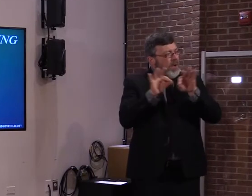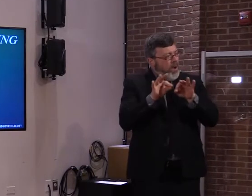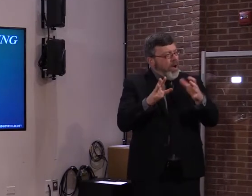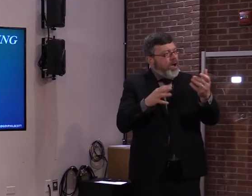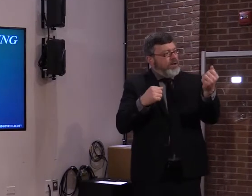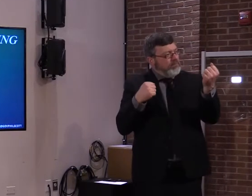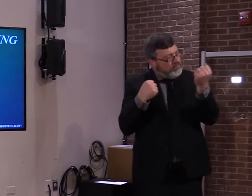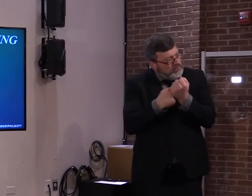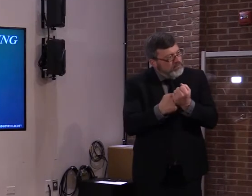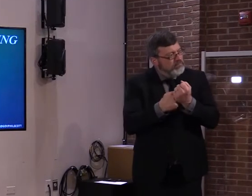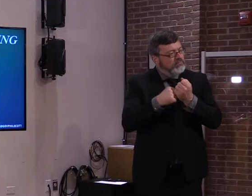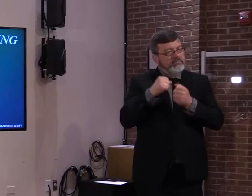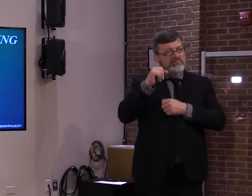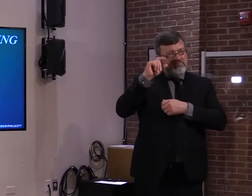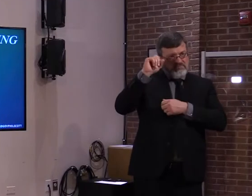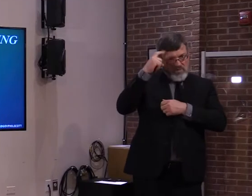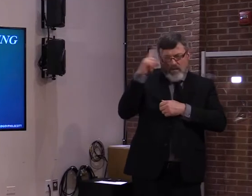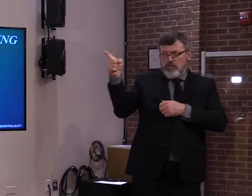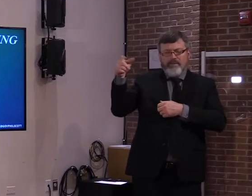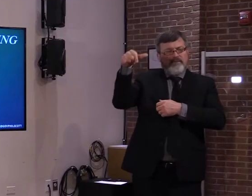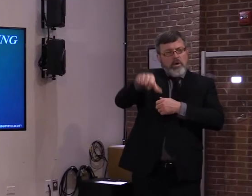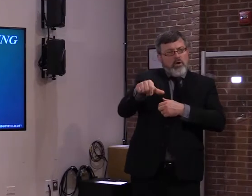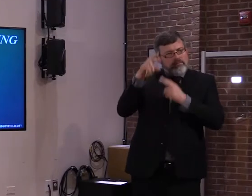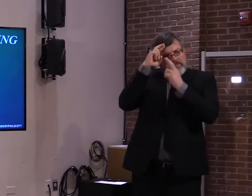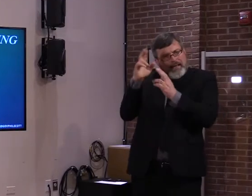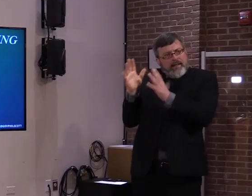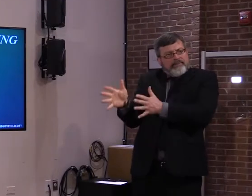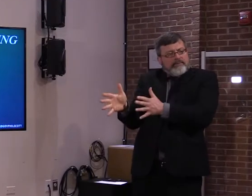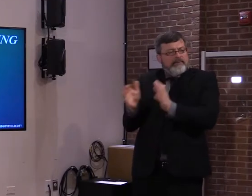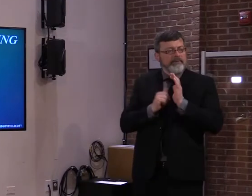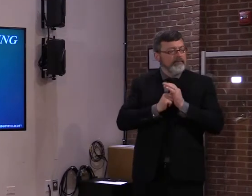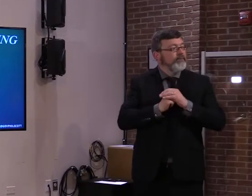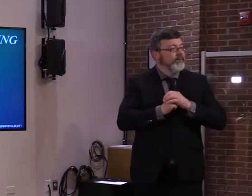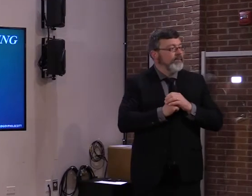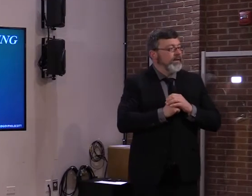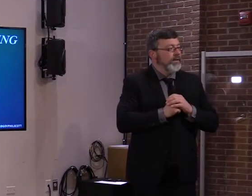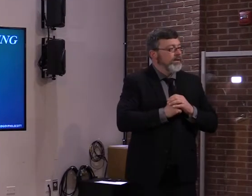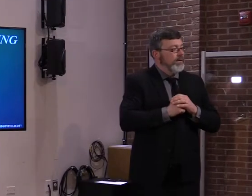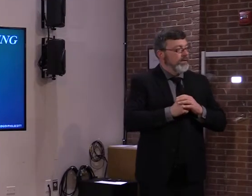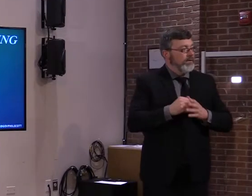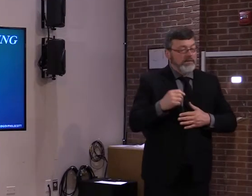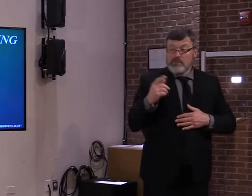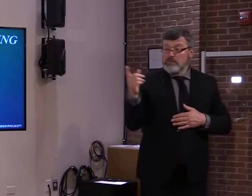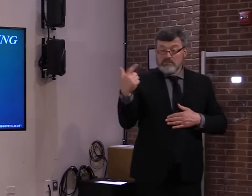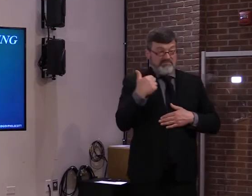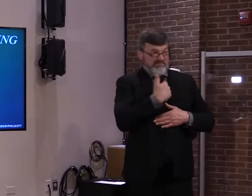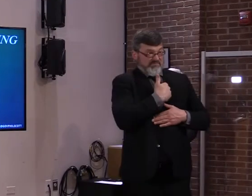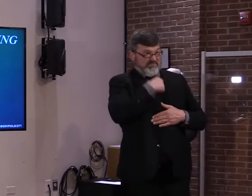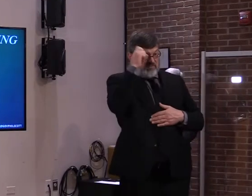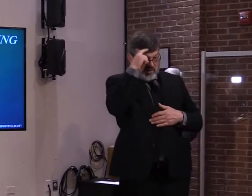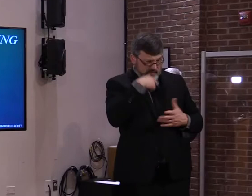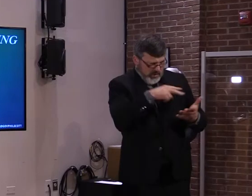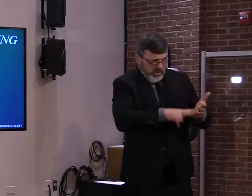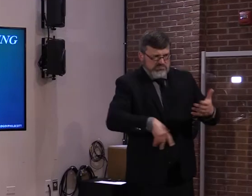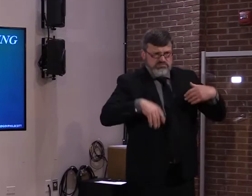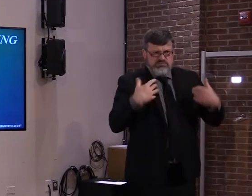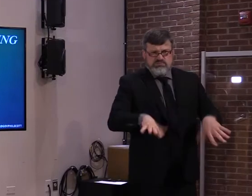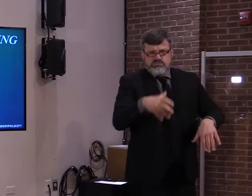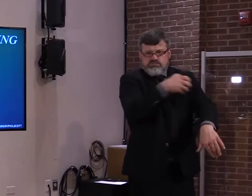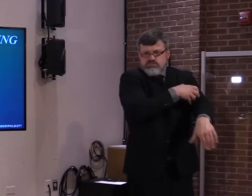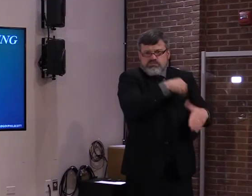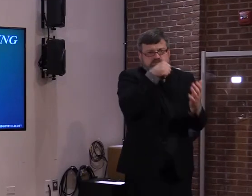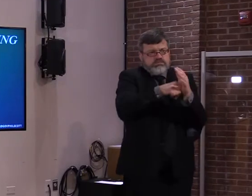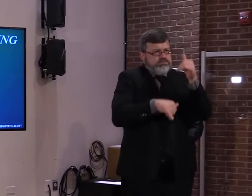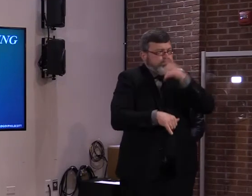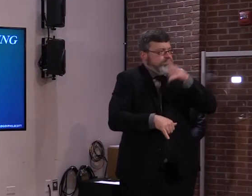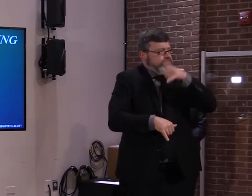Sincerely, George Cross. So again, I couldn't say it better myself. Those are the issues that I have, and we'll just